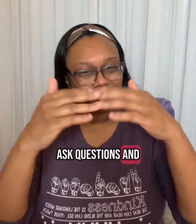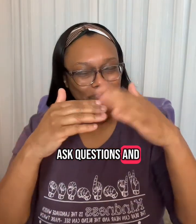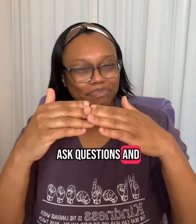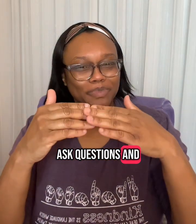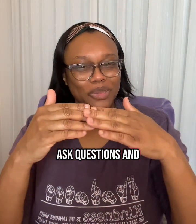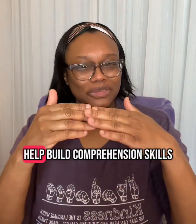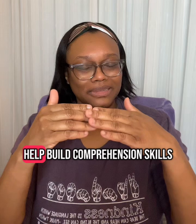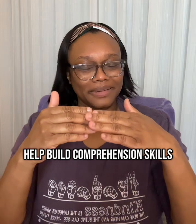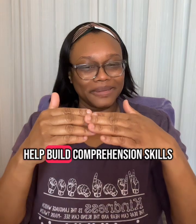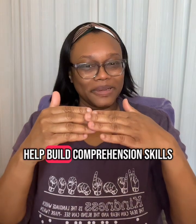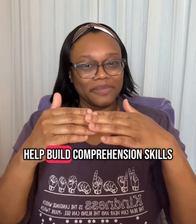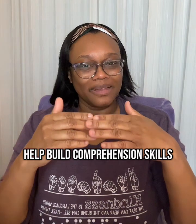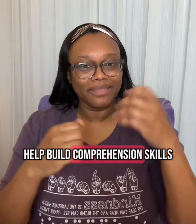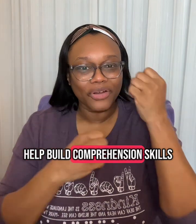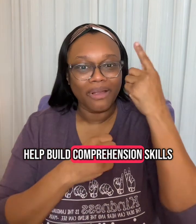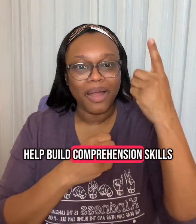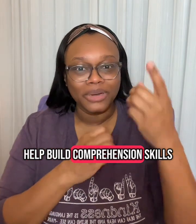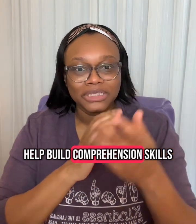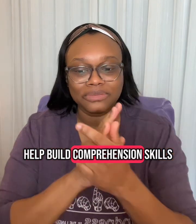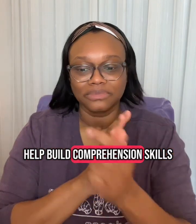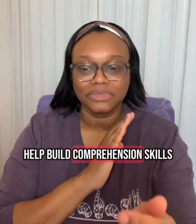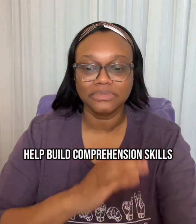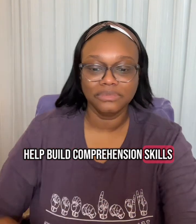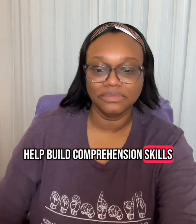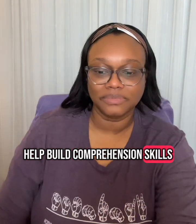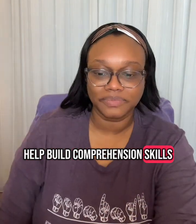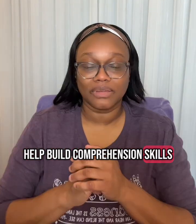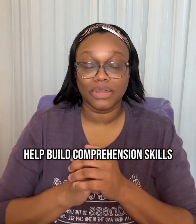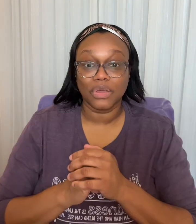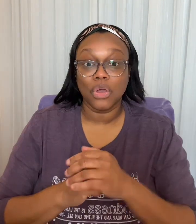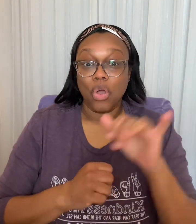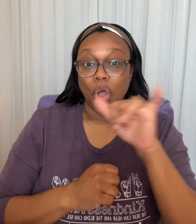and help build comprehension skills.